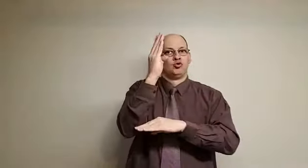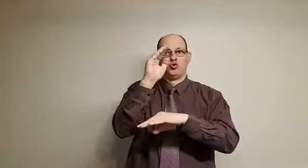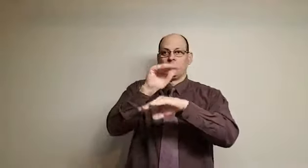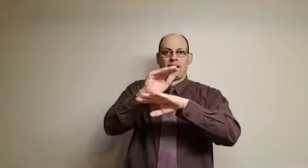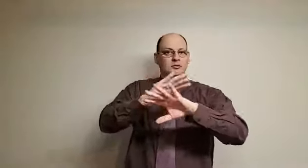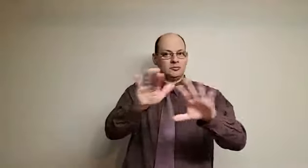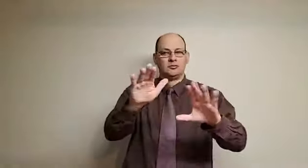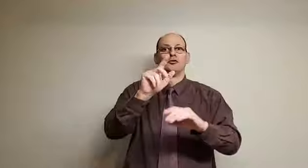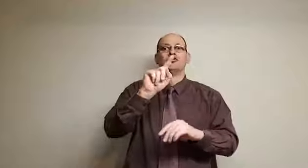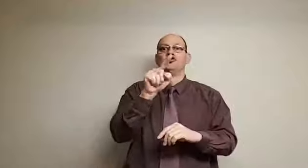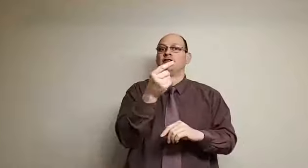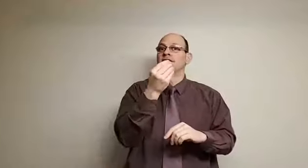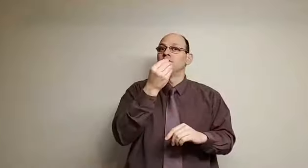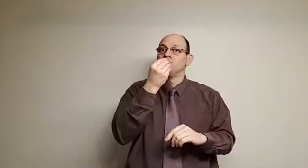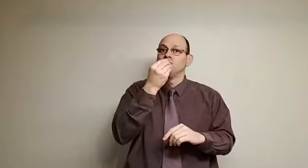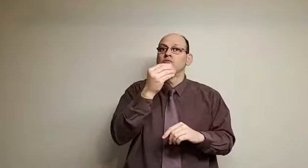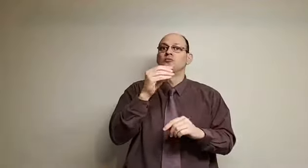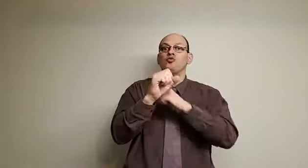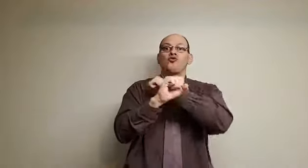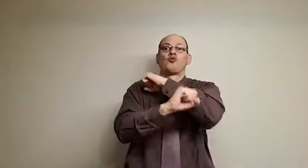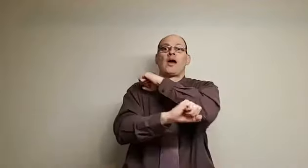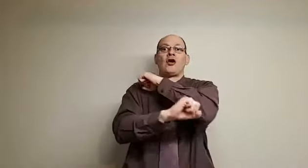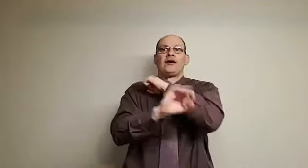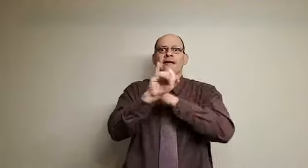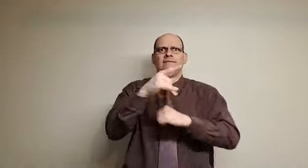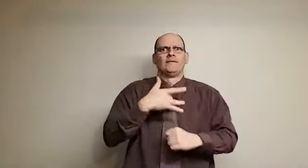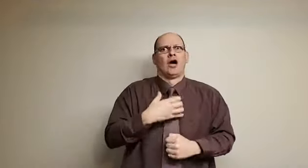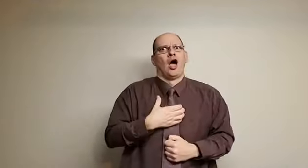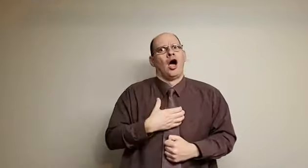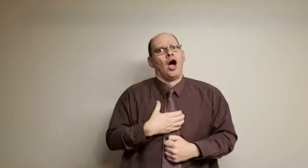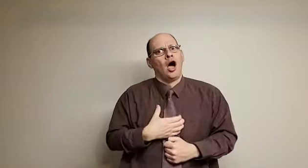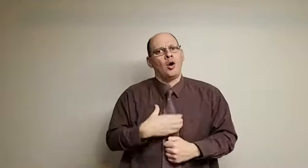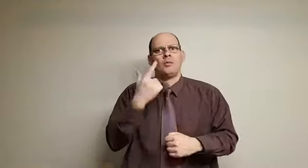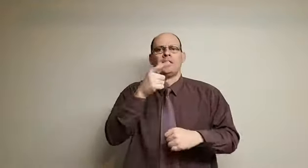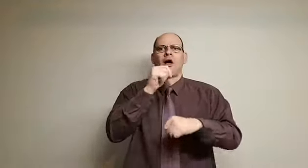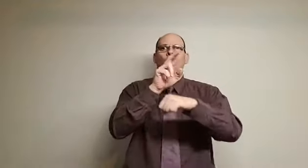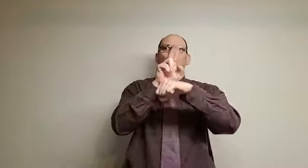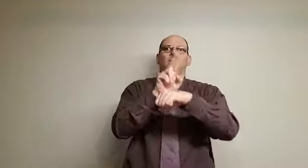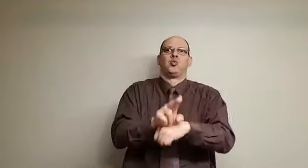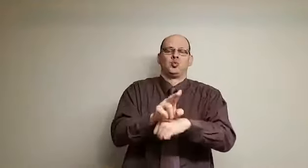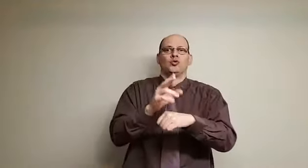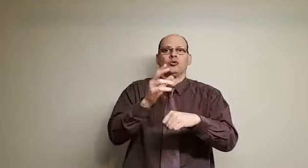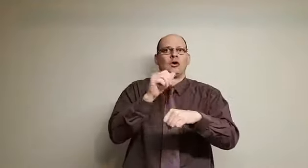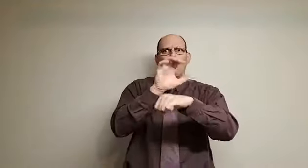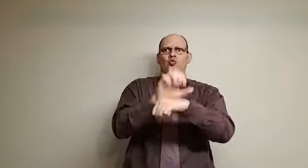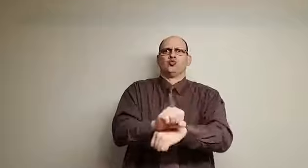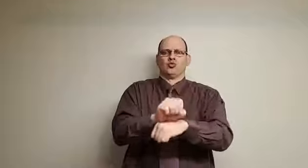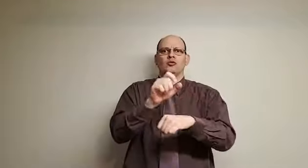you can choose you know no breakfast no lunch no dinner you can you know help yourself